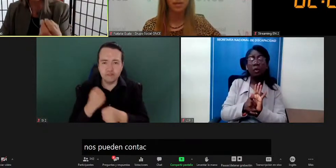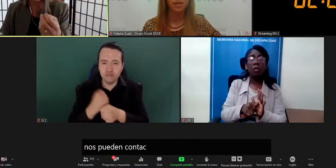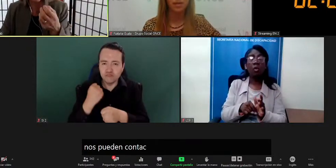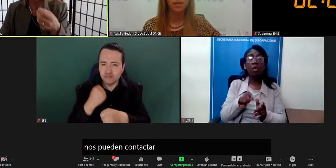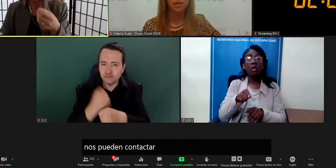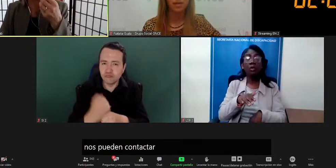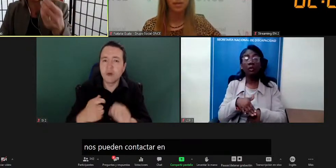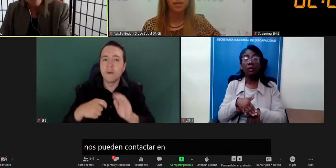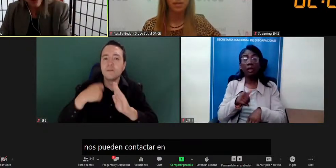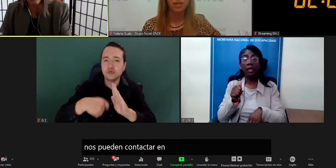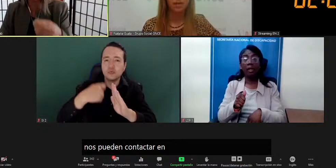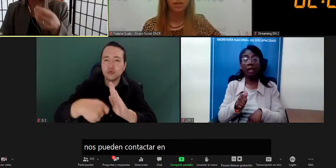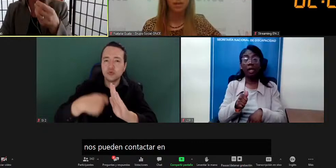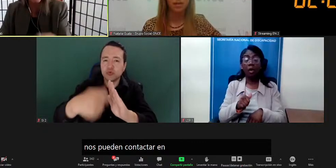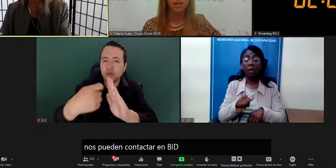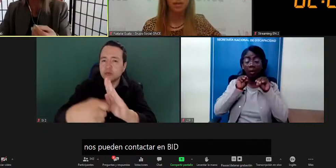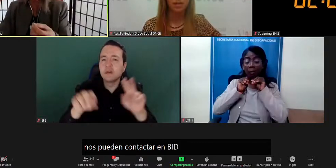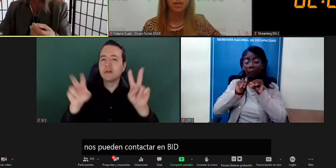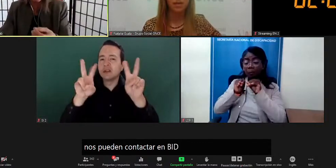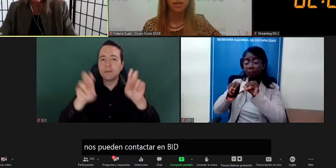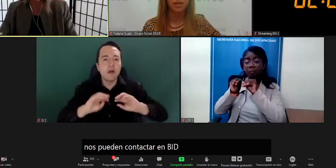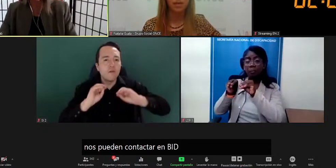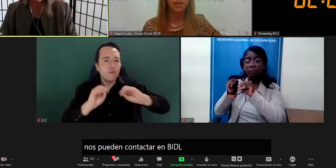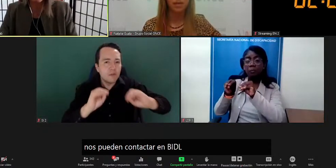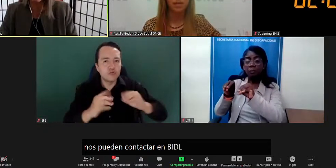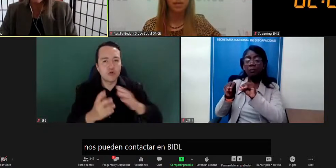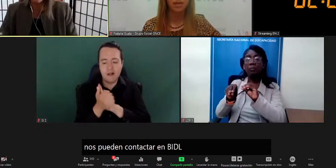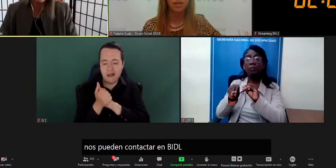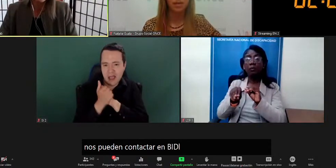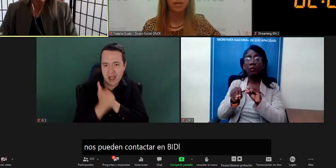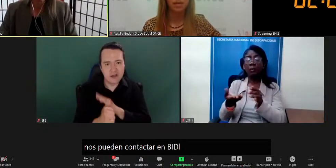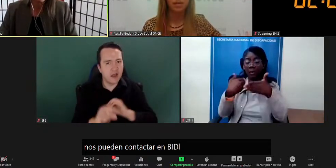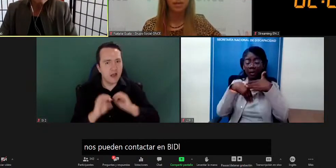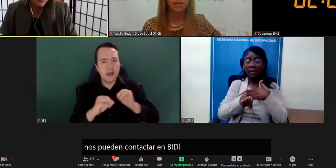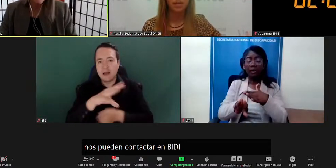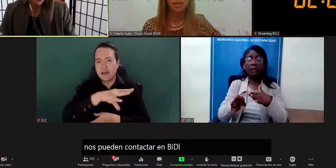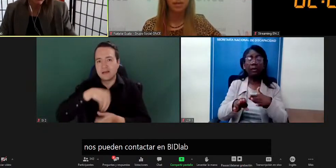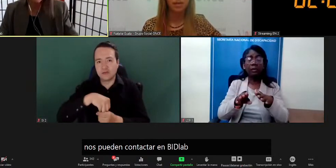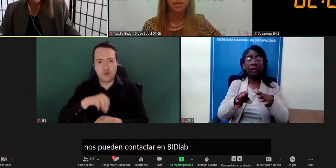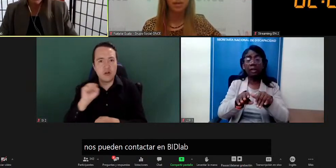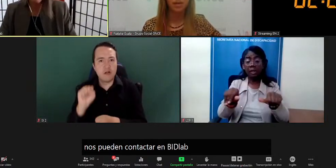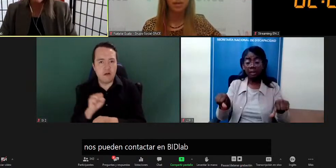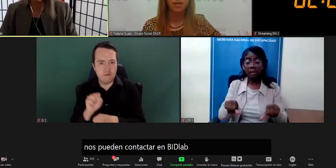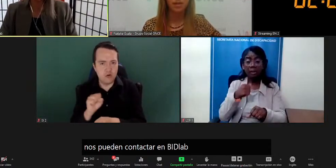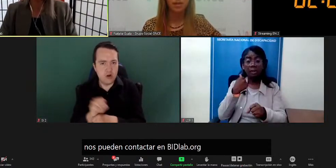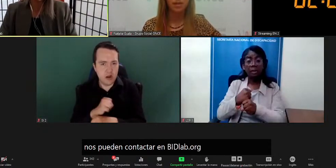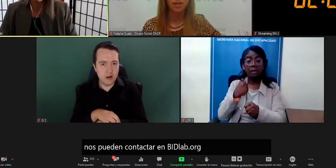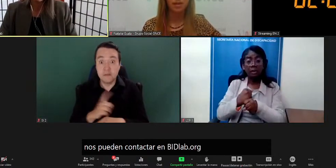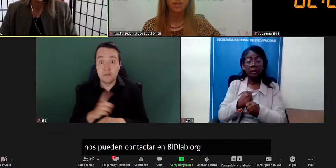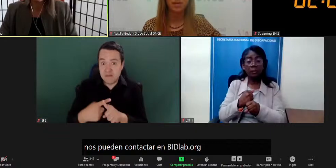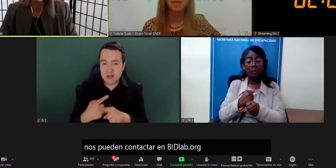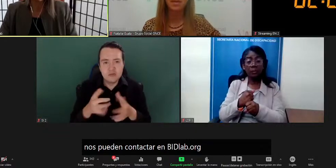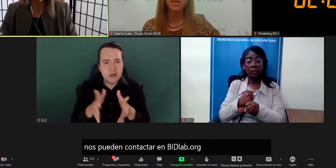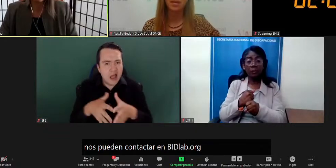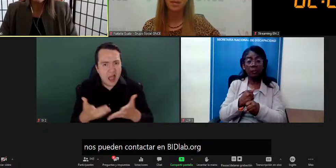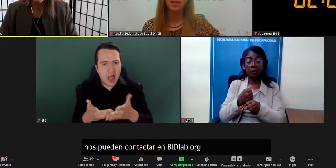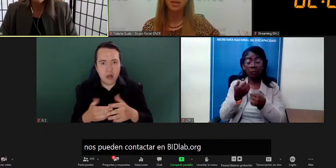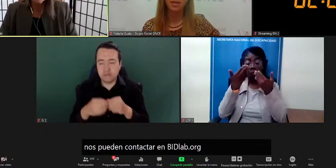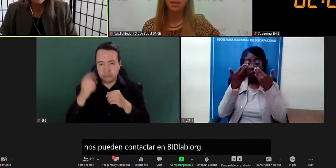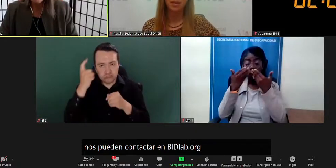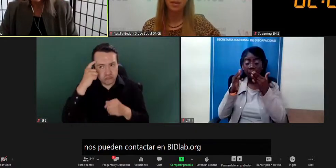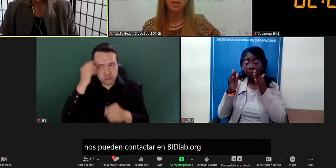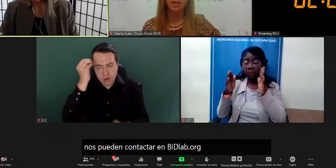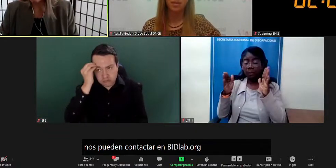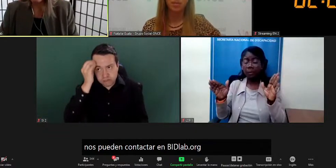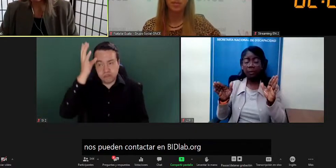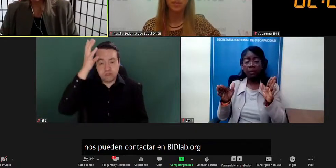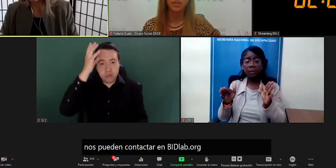this sort of projects mainly in skills information and work insertion and the generation of knowledge as